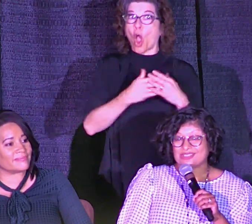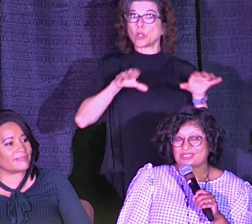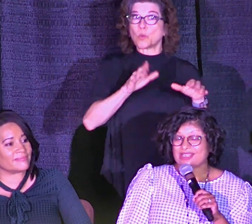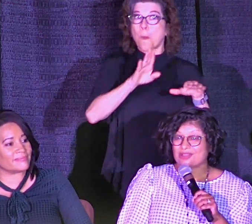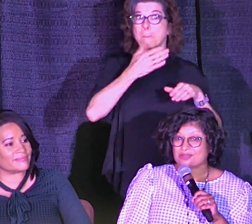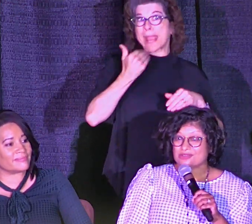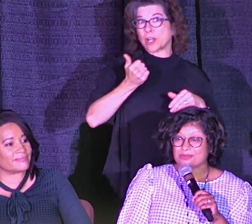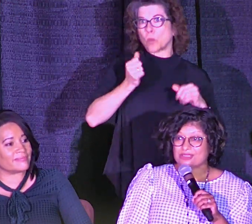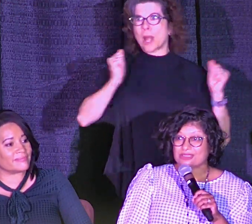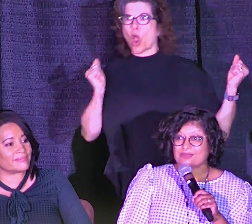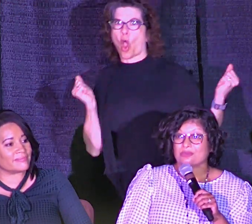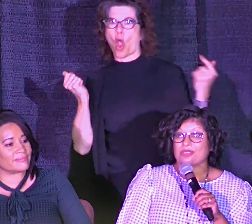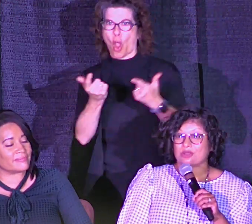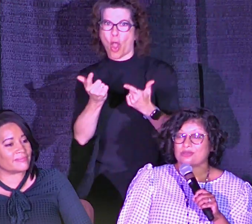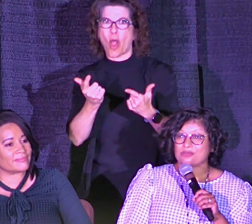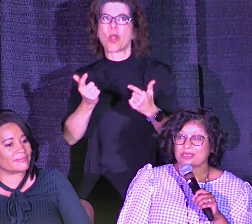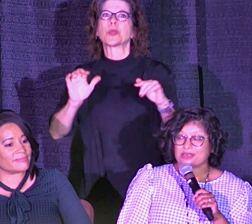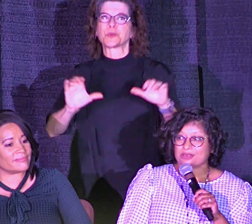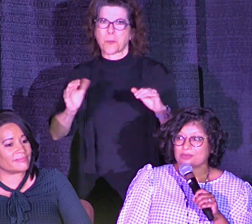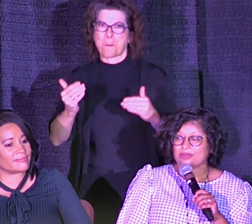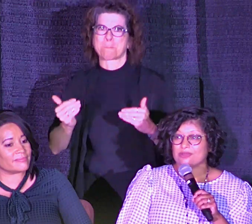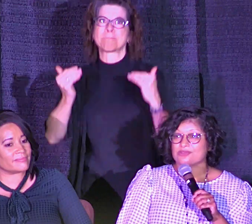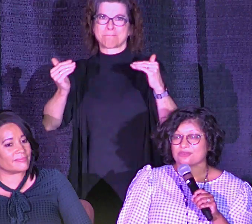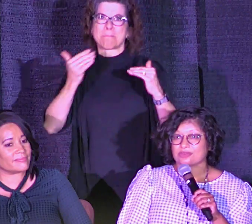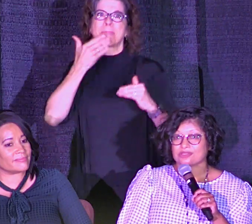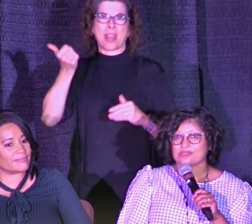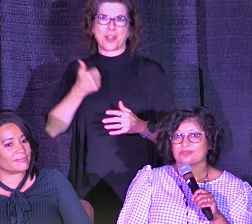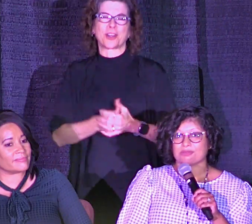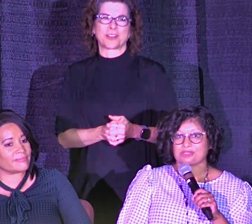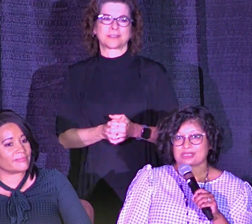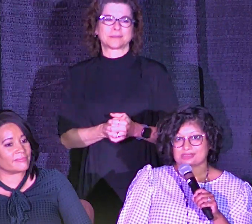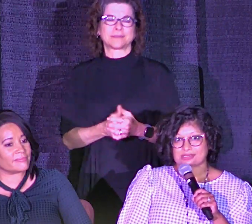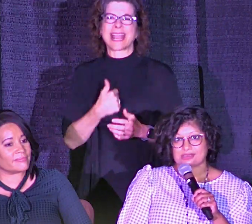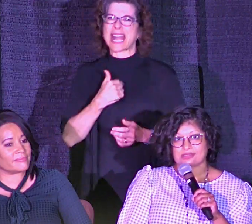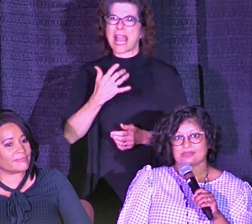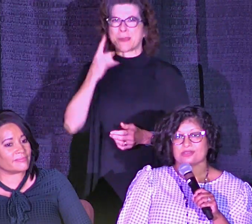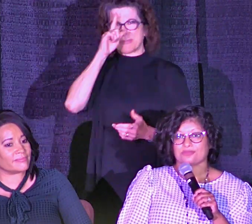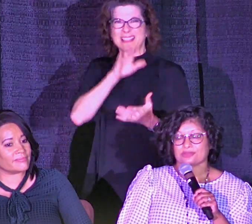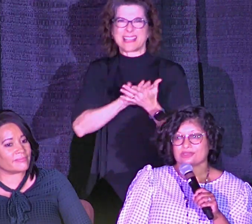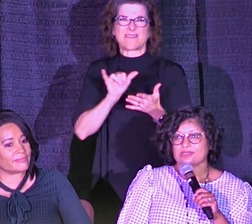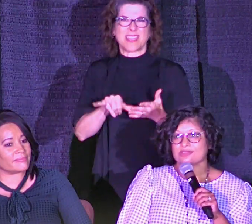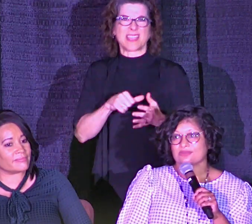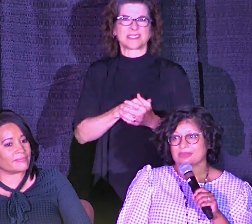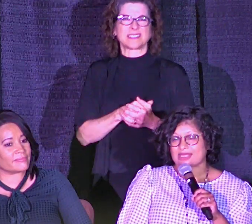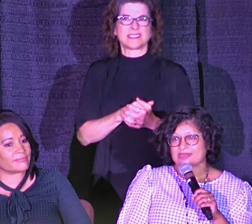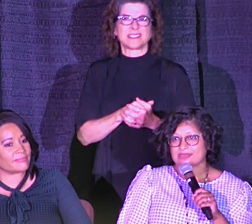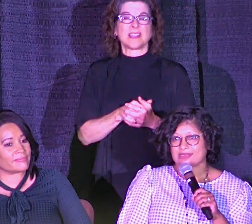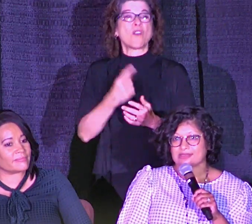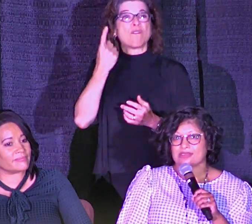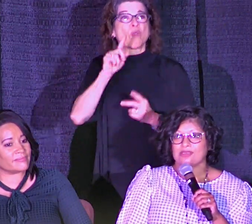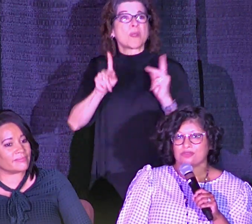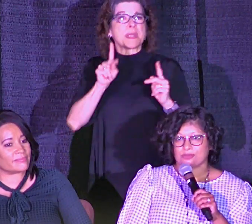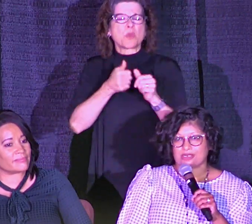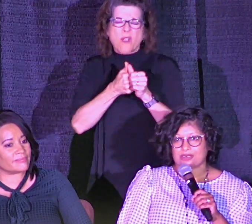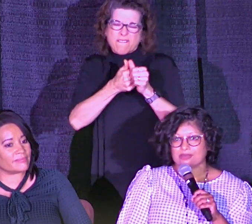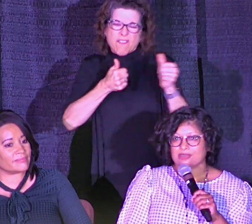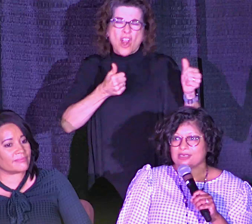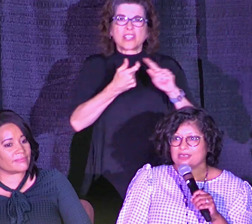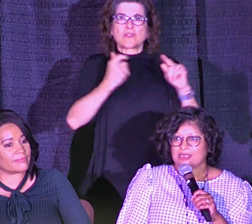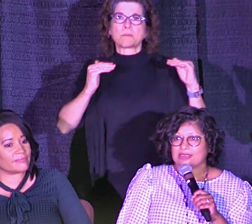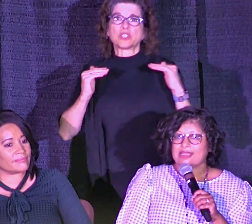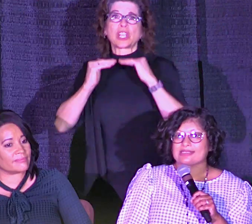And actually, I also believe that we all do better when those furthest from justice and those furthest from access do